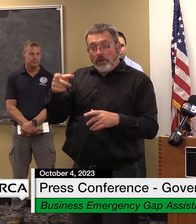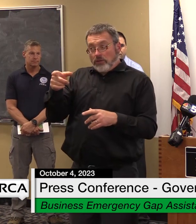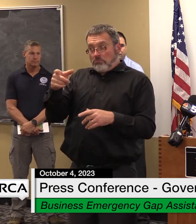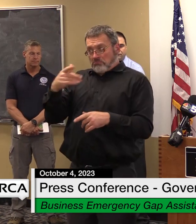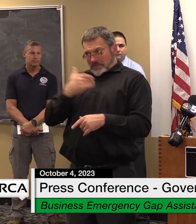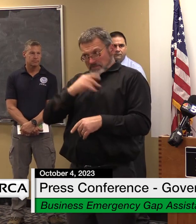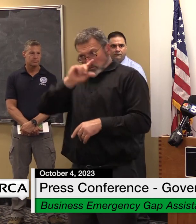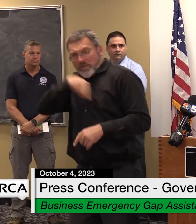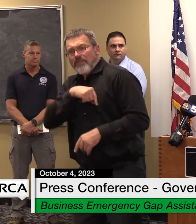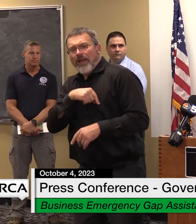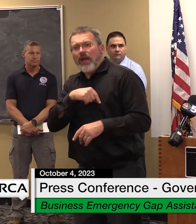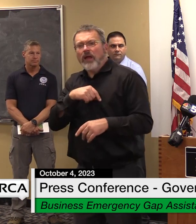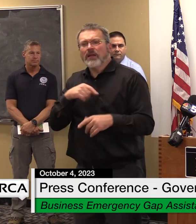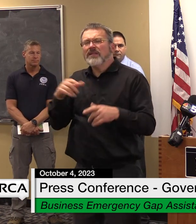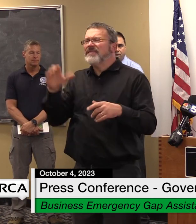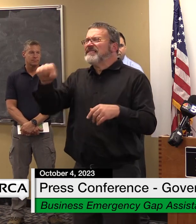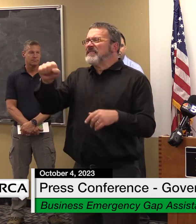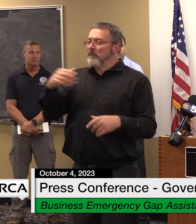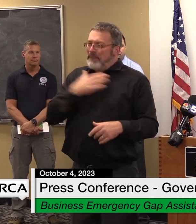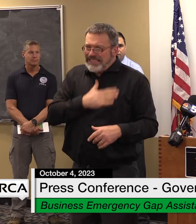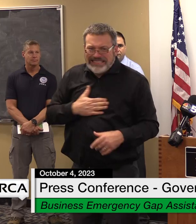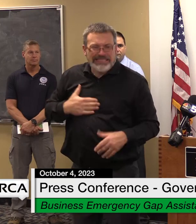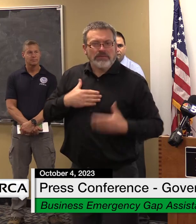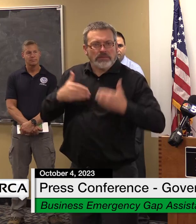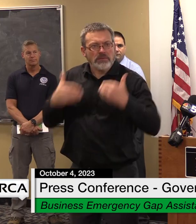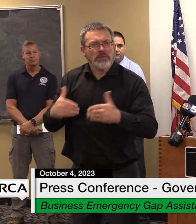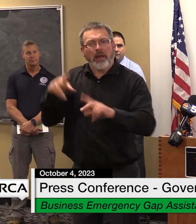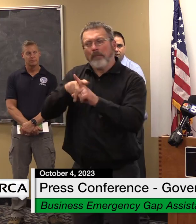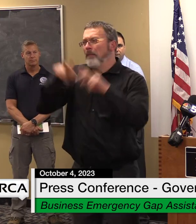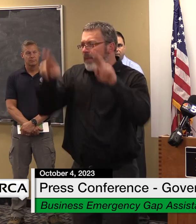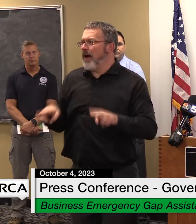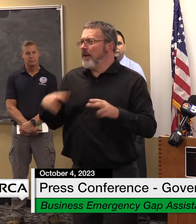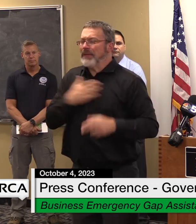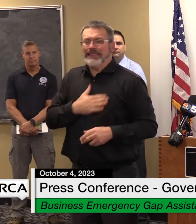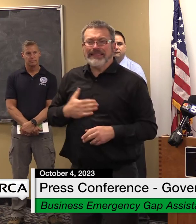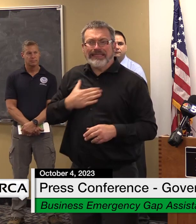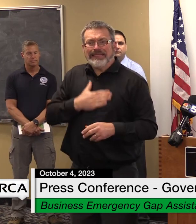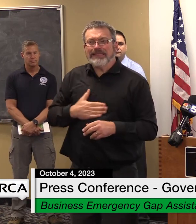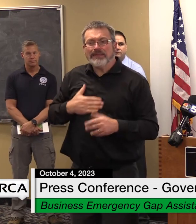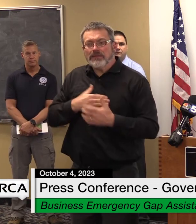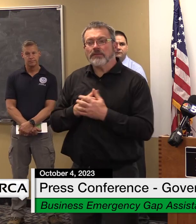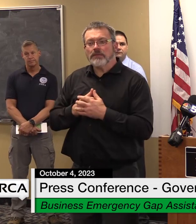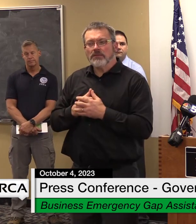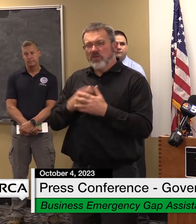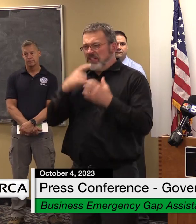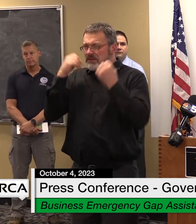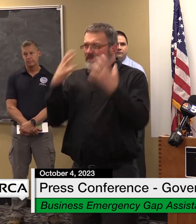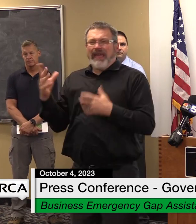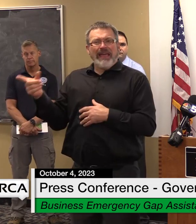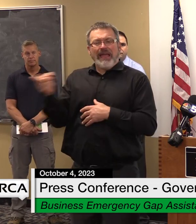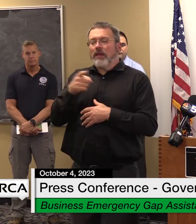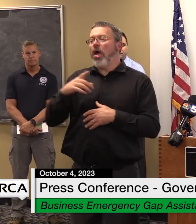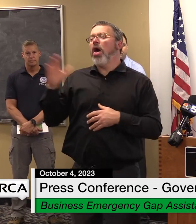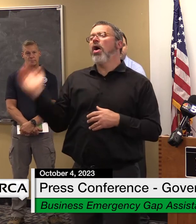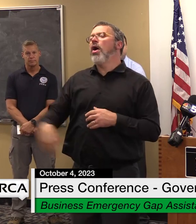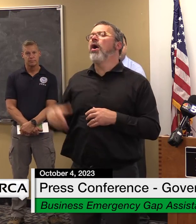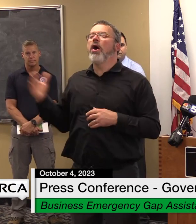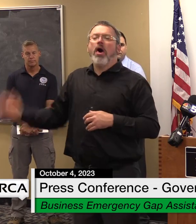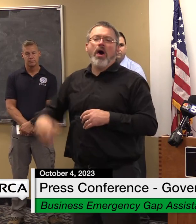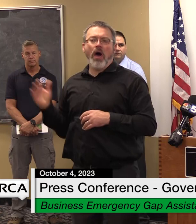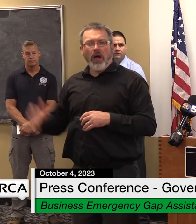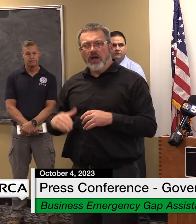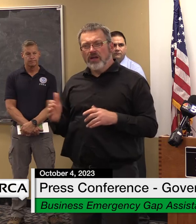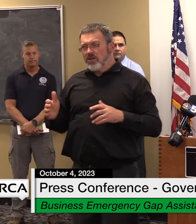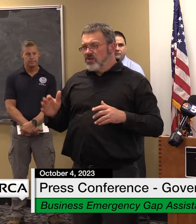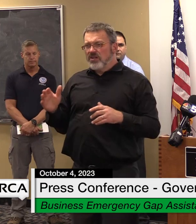to. I know there's still maybe many out there who never bothered to put in a claim because you